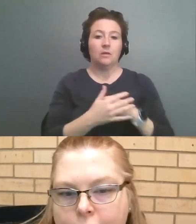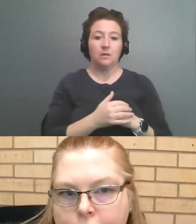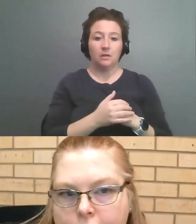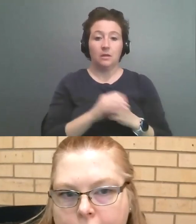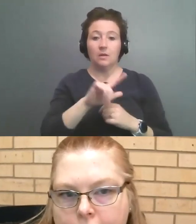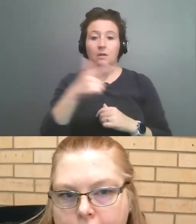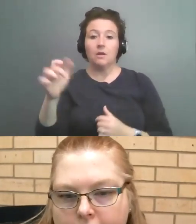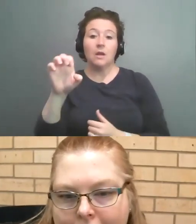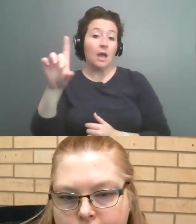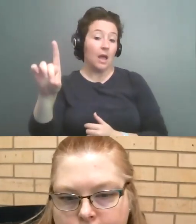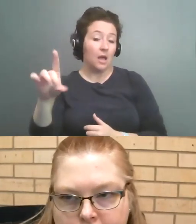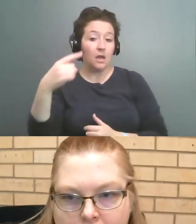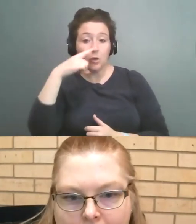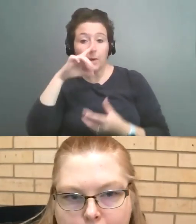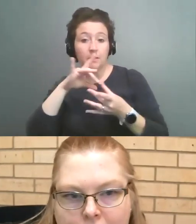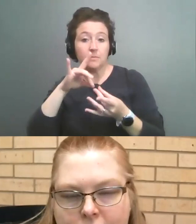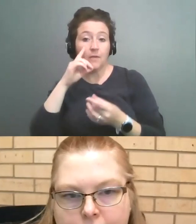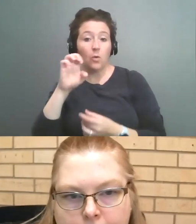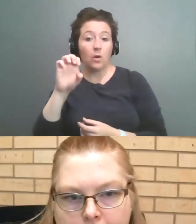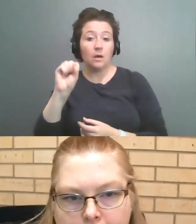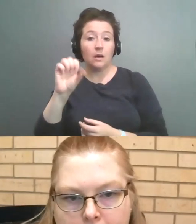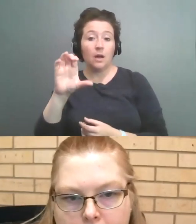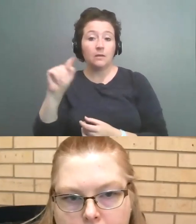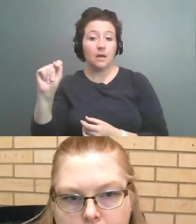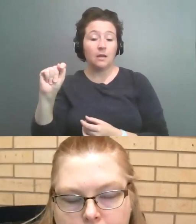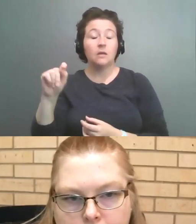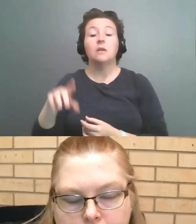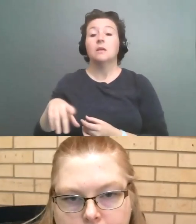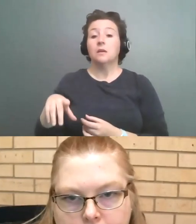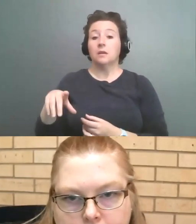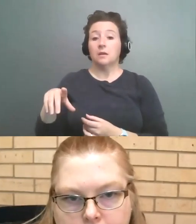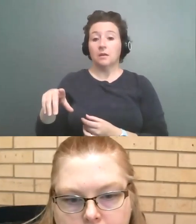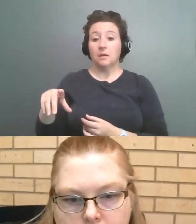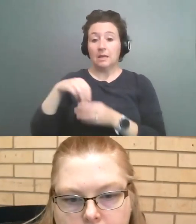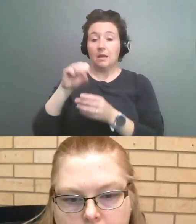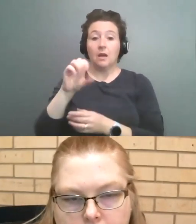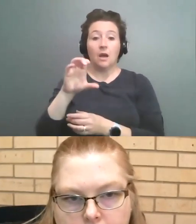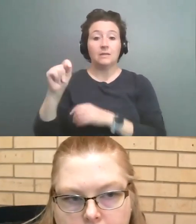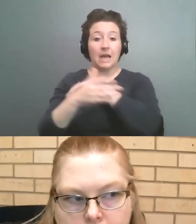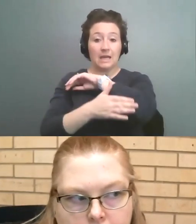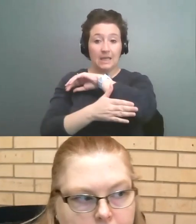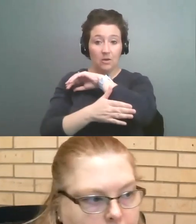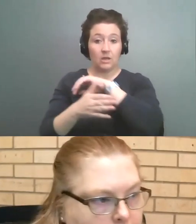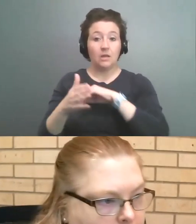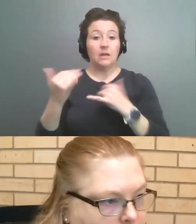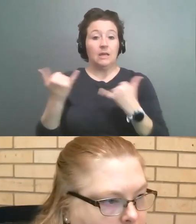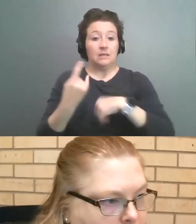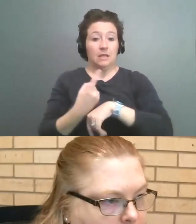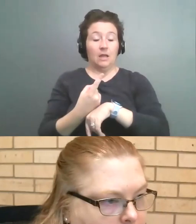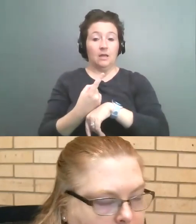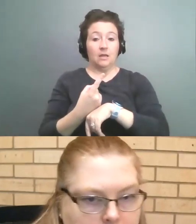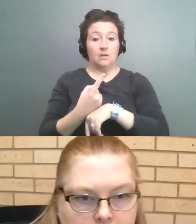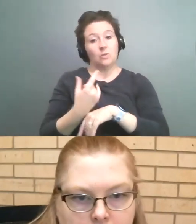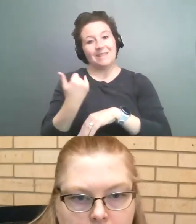Ed, would you give the cases for Scott County, please? In Scott County today or